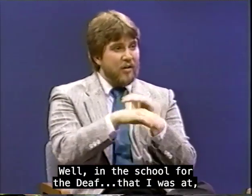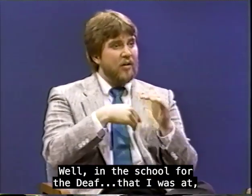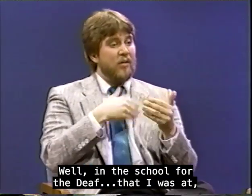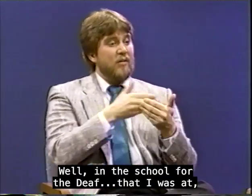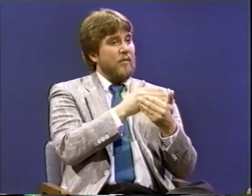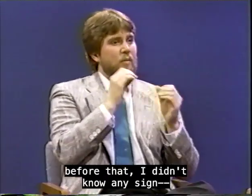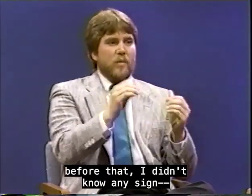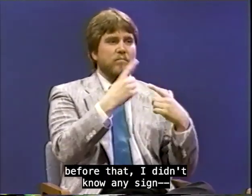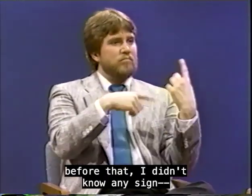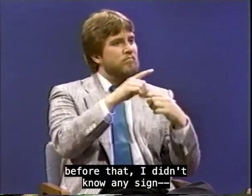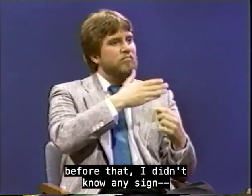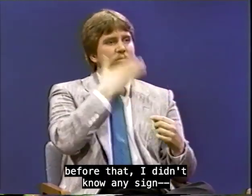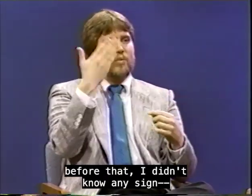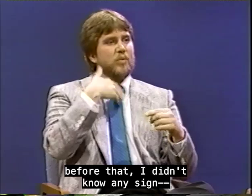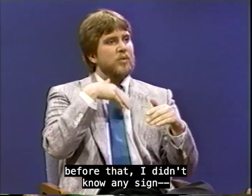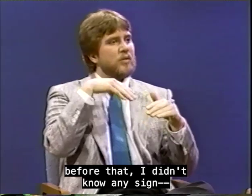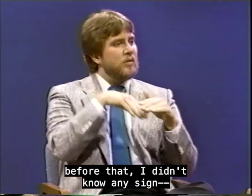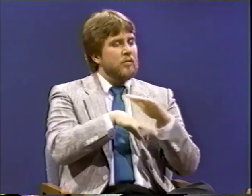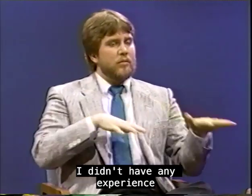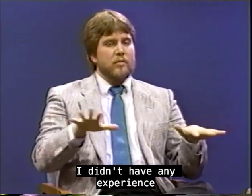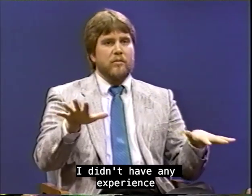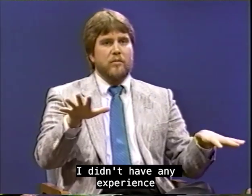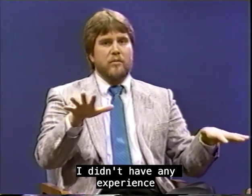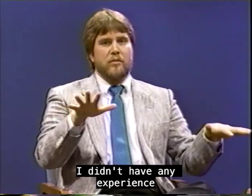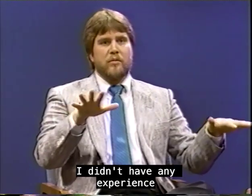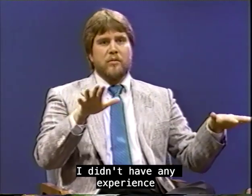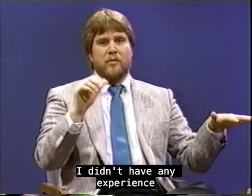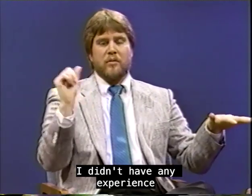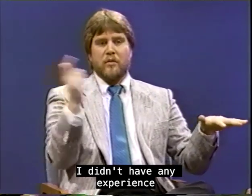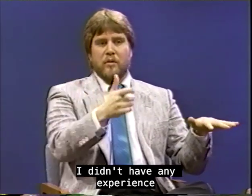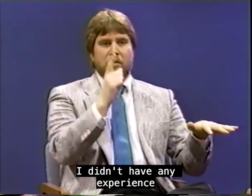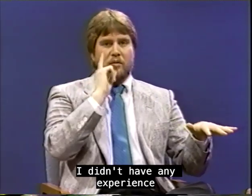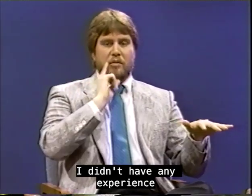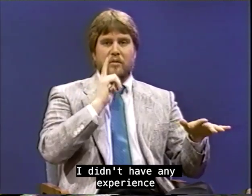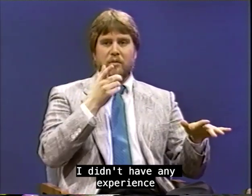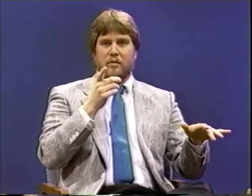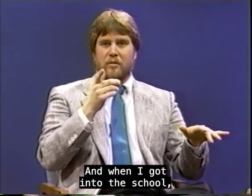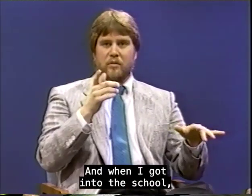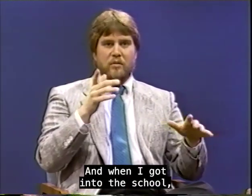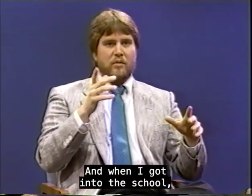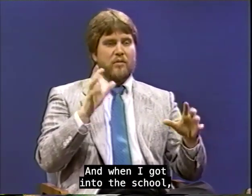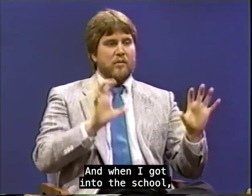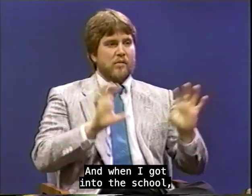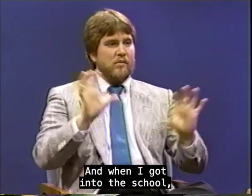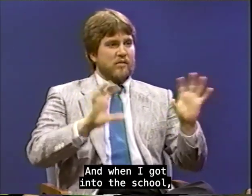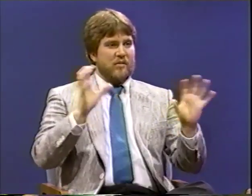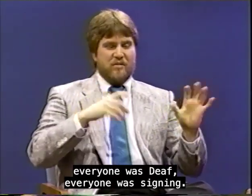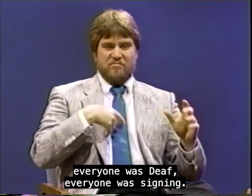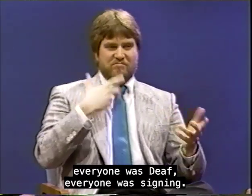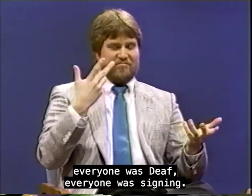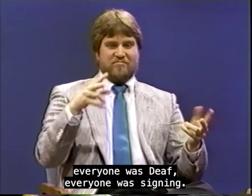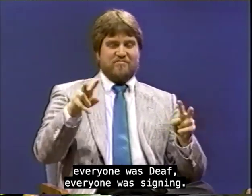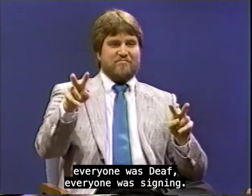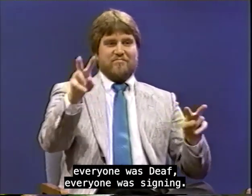that I was at, before that, I didn't have any experience with sign language. And when I got into the school, everyone was deaf. Everyone was